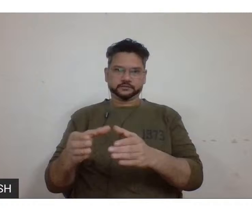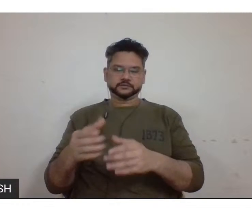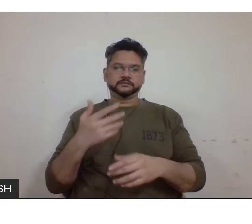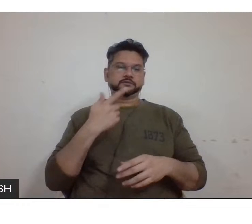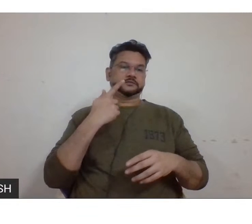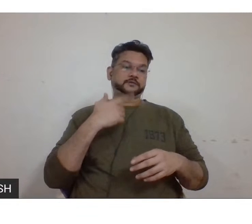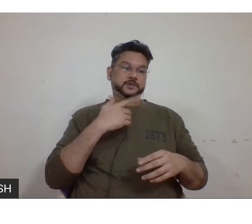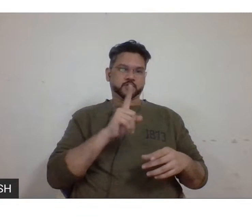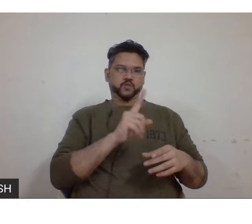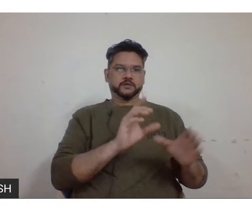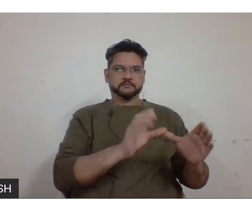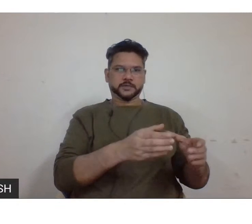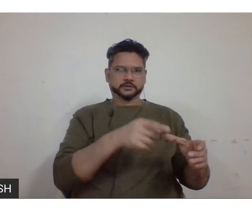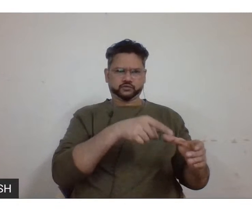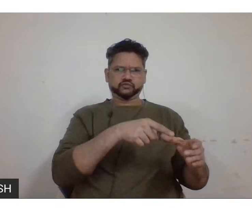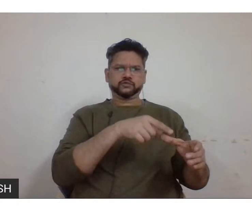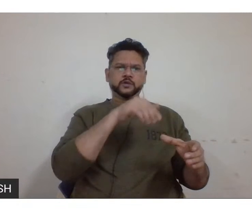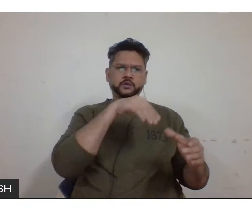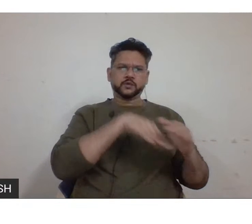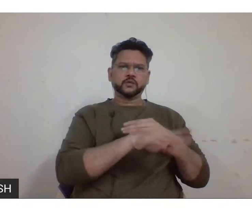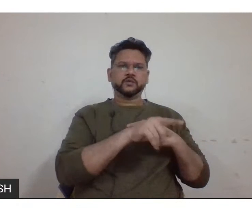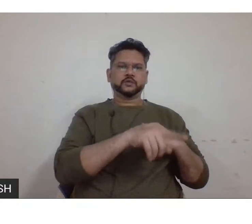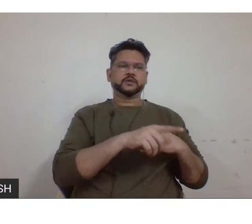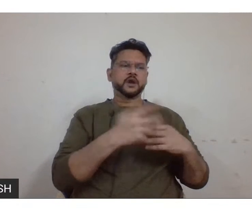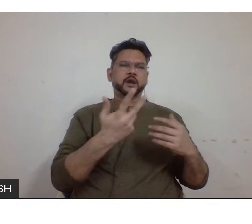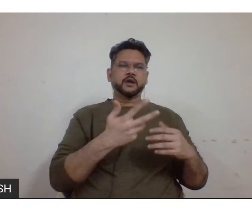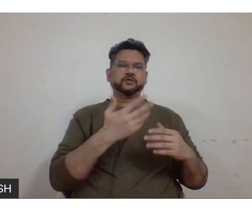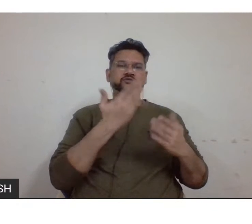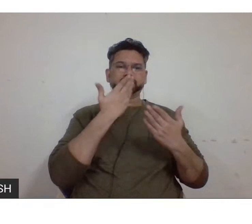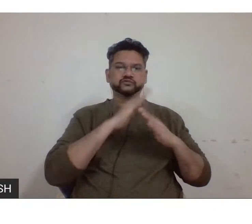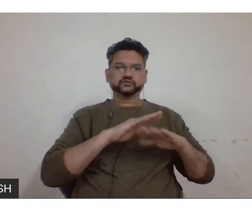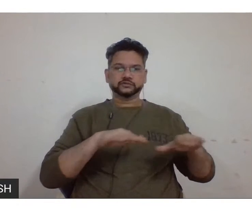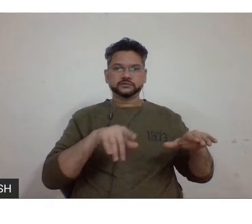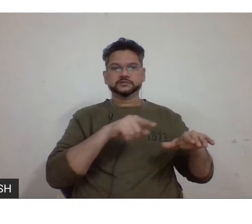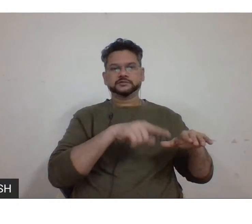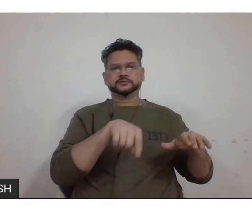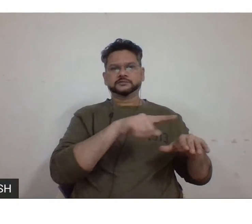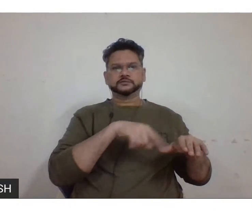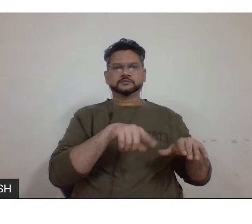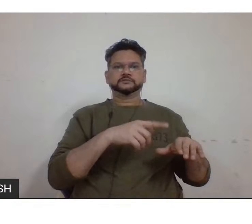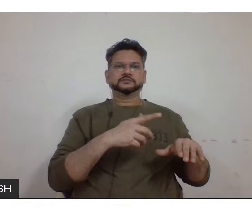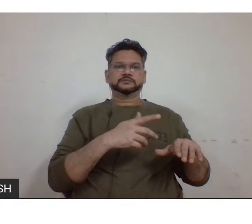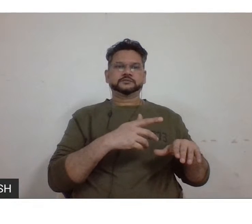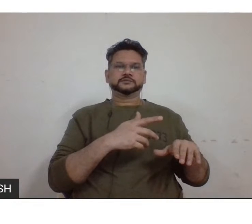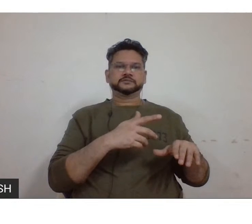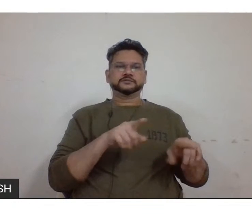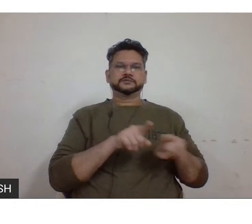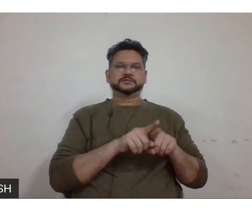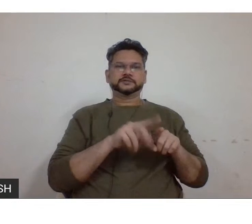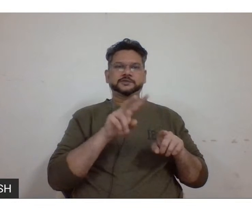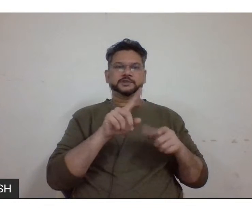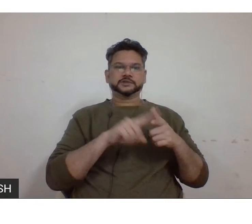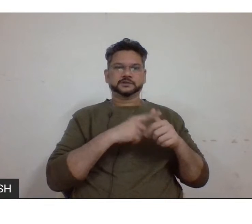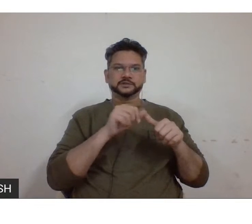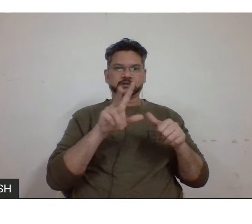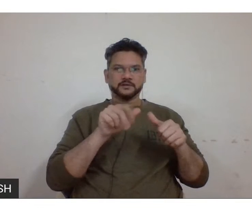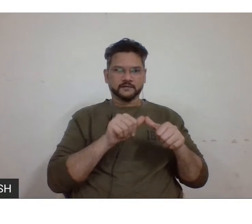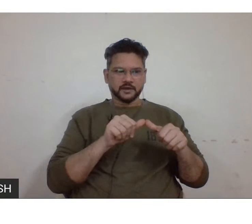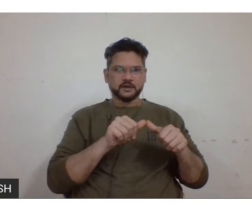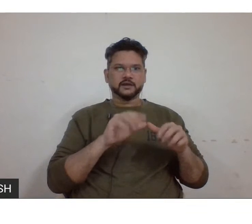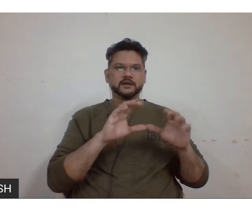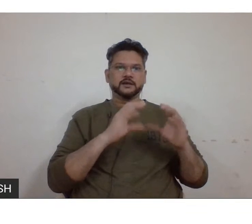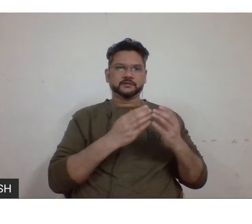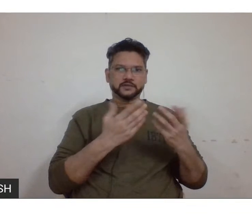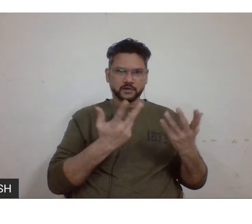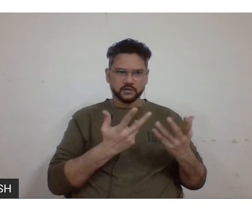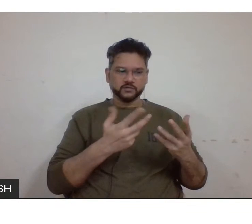and we want to see as to how the students have taken the Java class, as to how well they